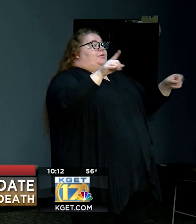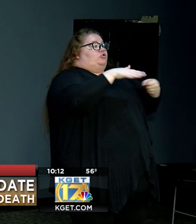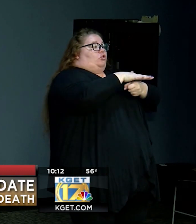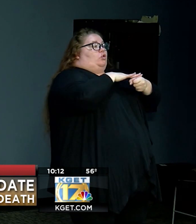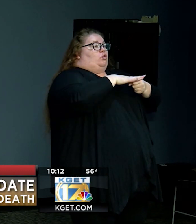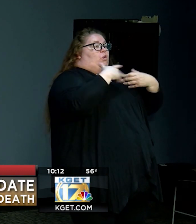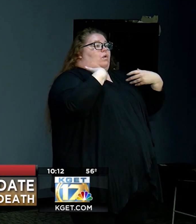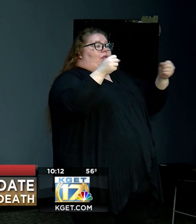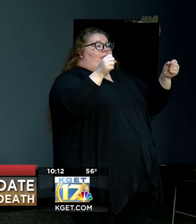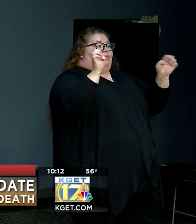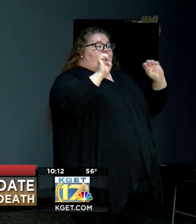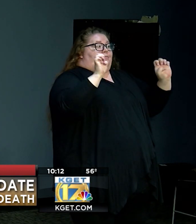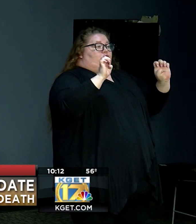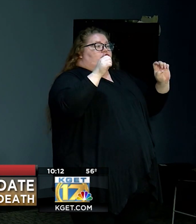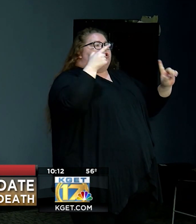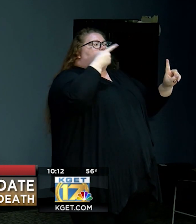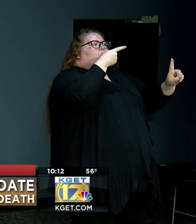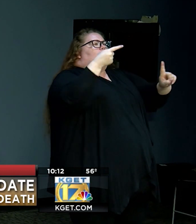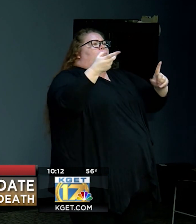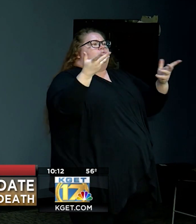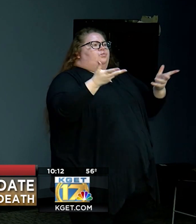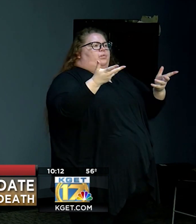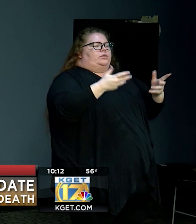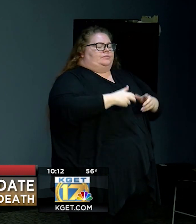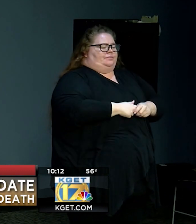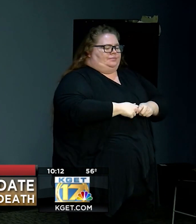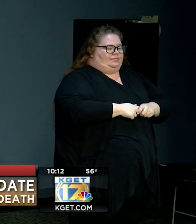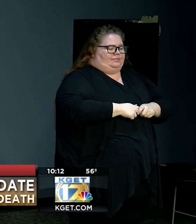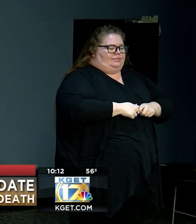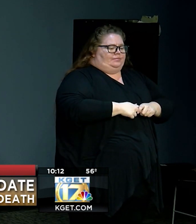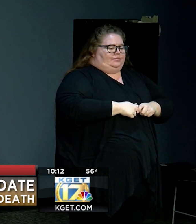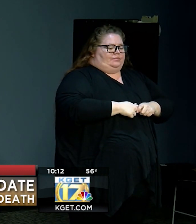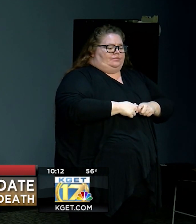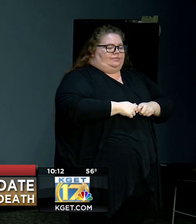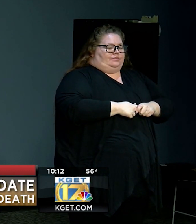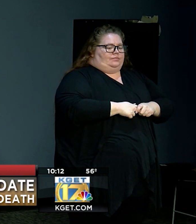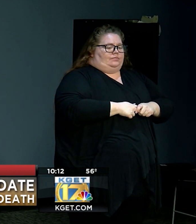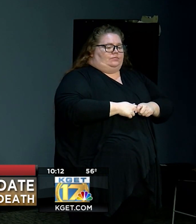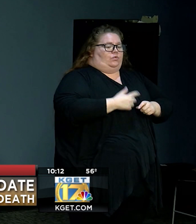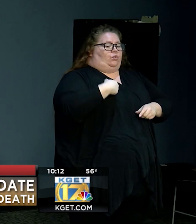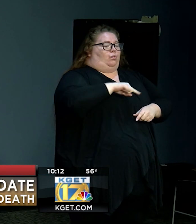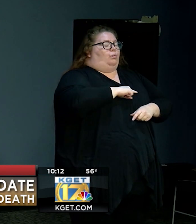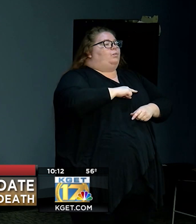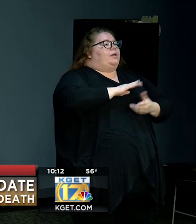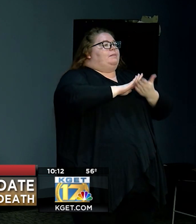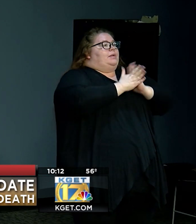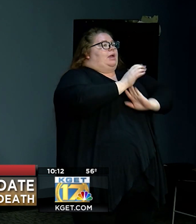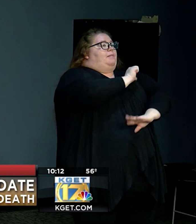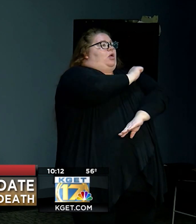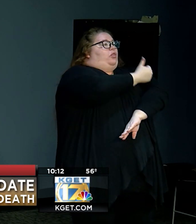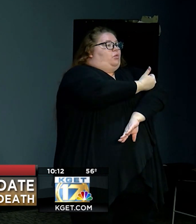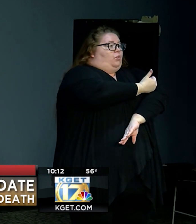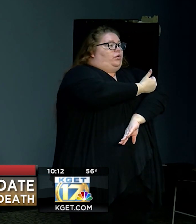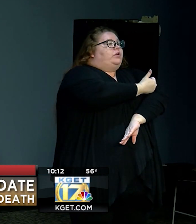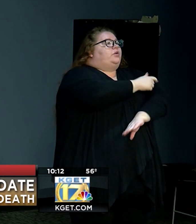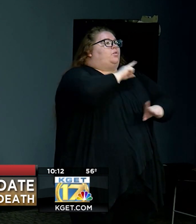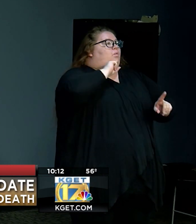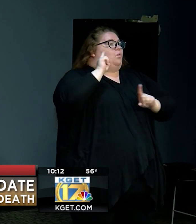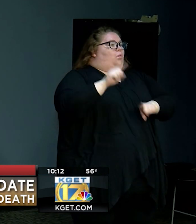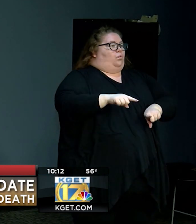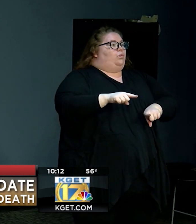accomplishes several goals. The first off, this gives the authority to issue orders related to communicable disease